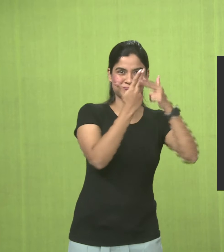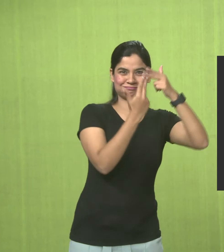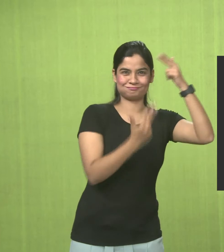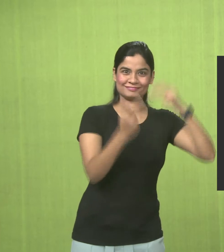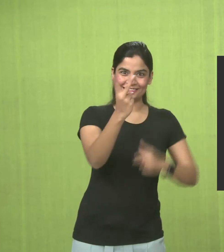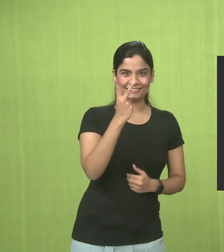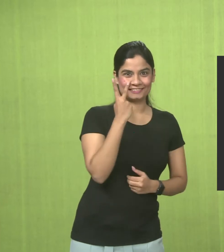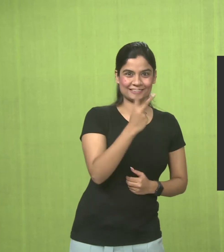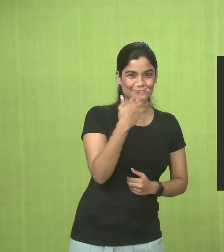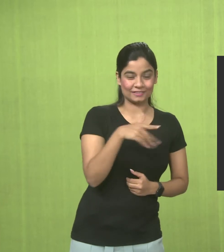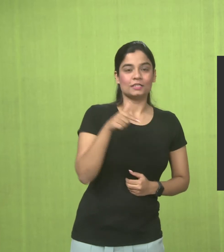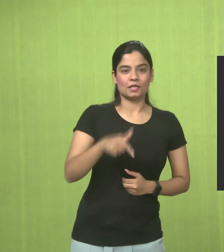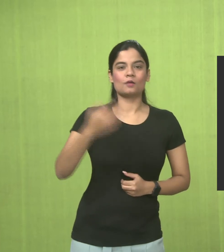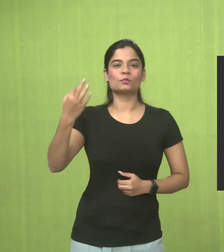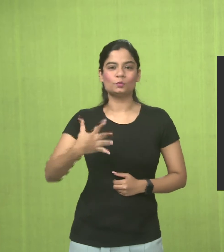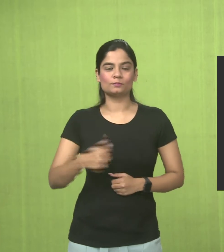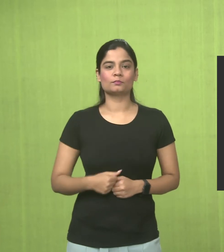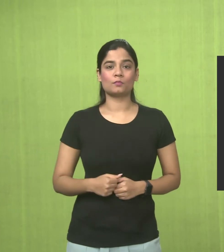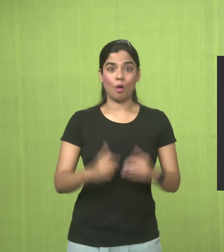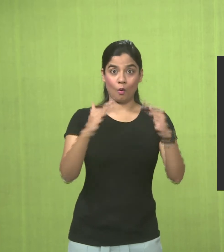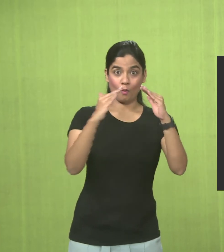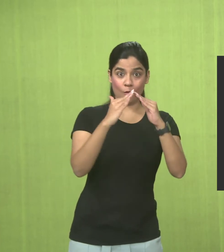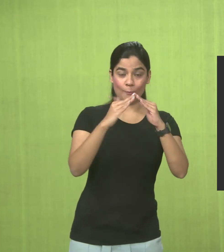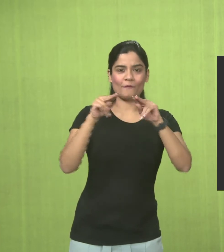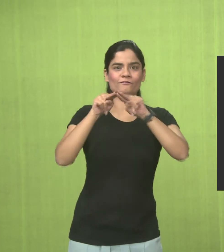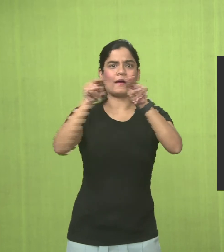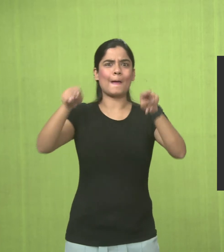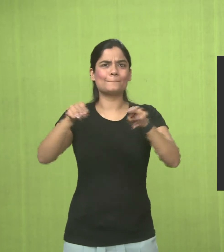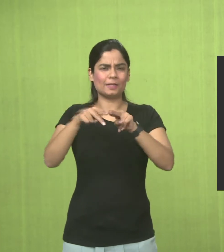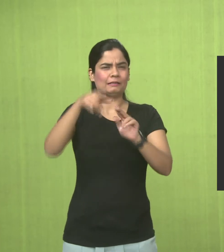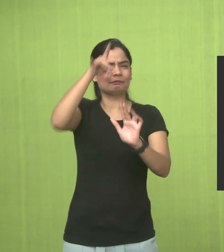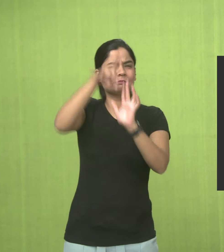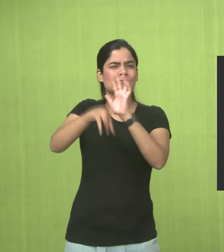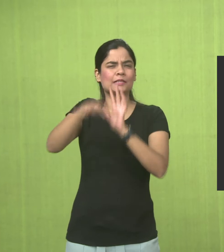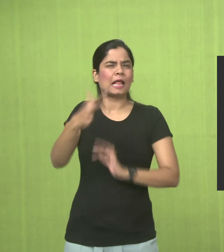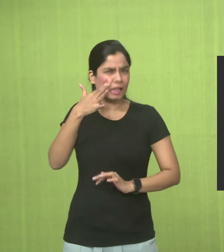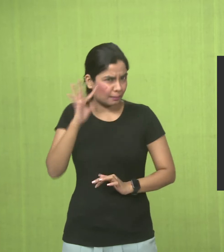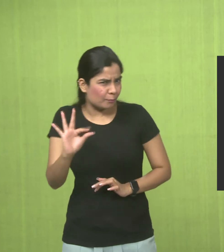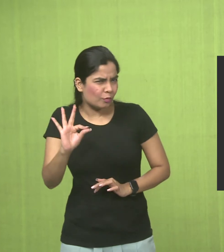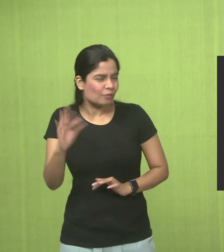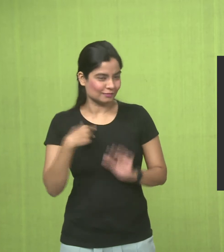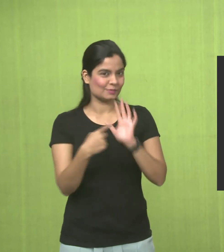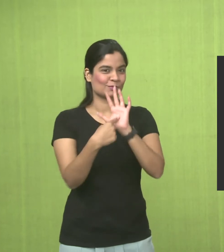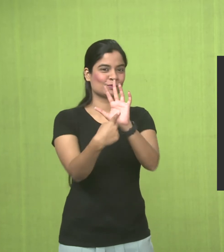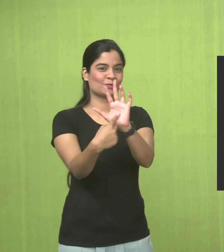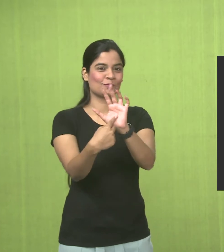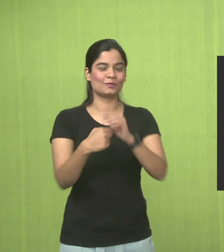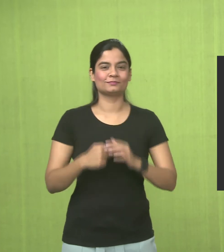discuss importance of home science for home and family. Let me explain